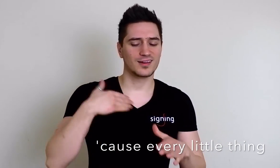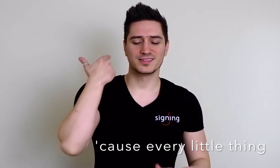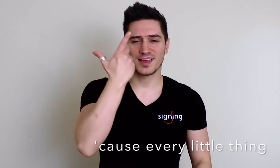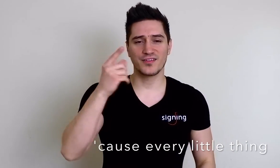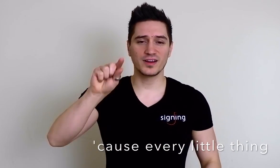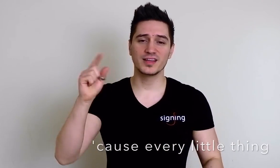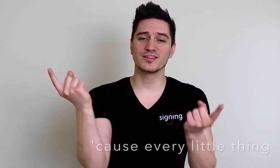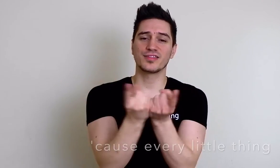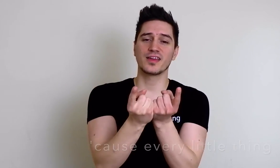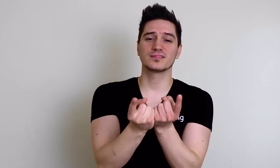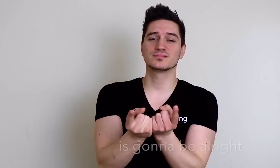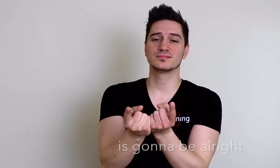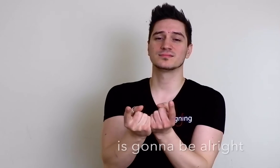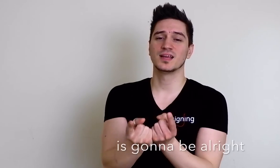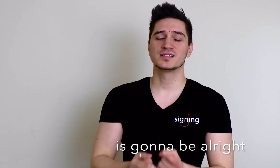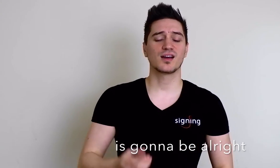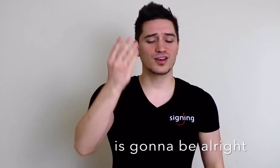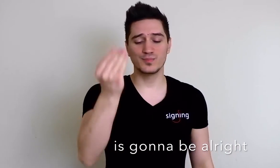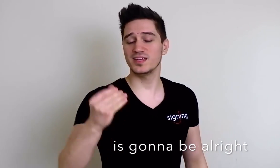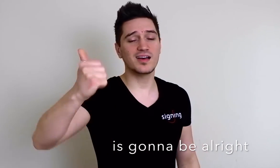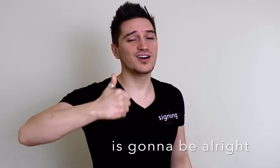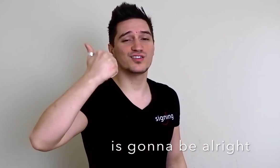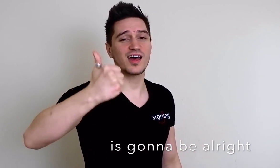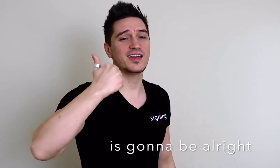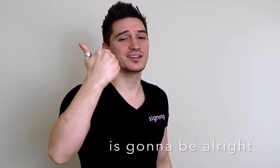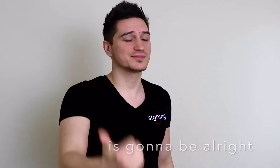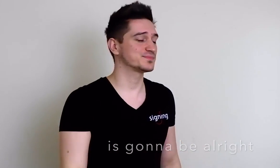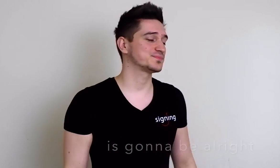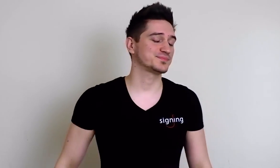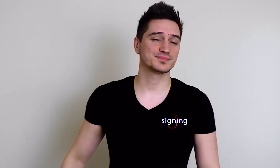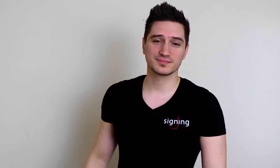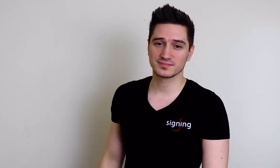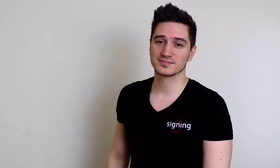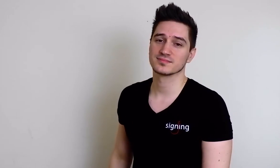Cause every little thing gonna be alright